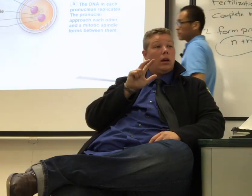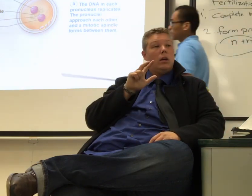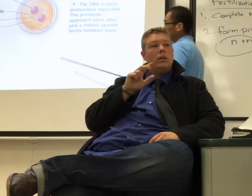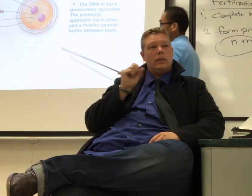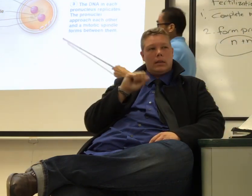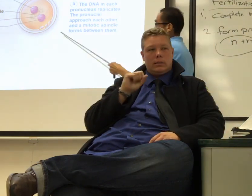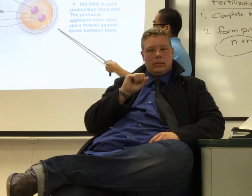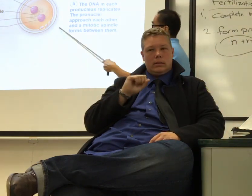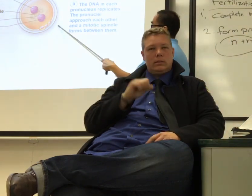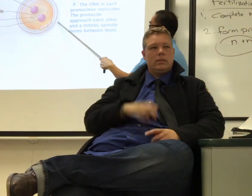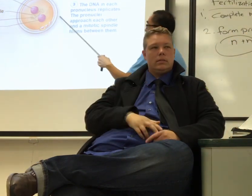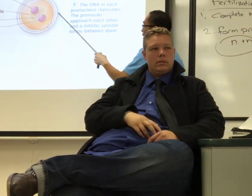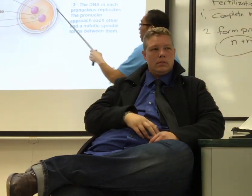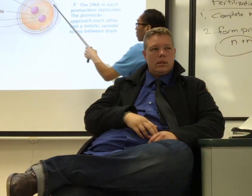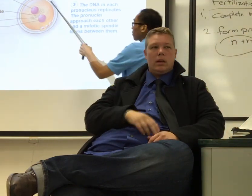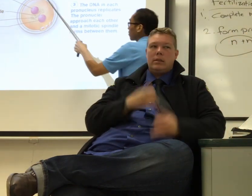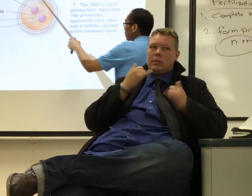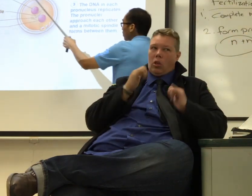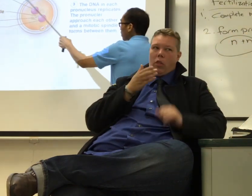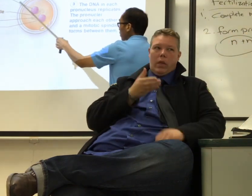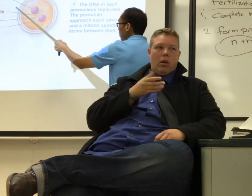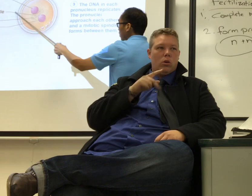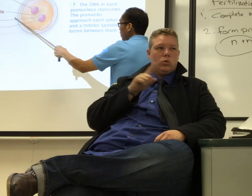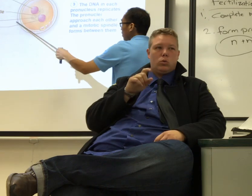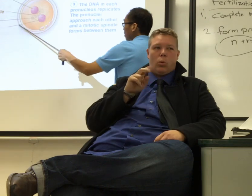Yes, it's still there.